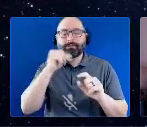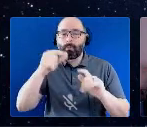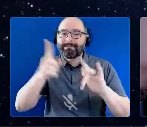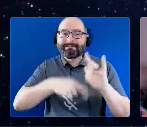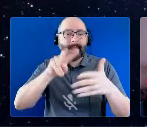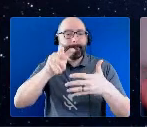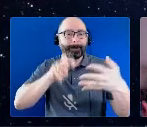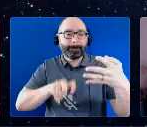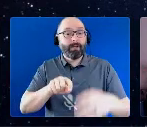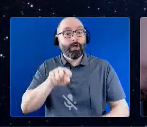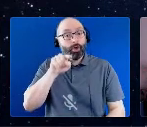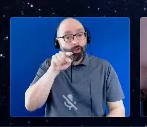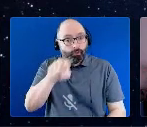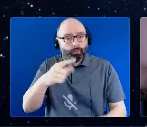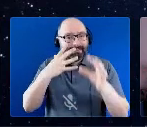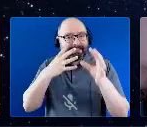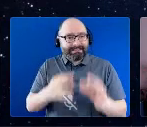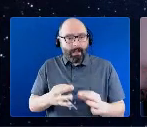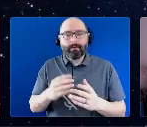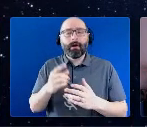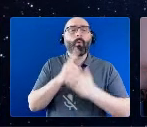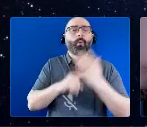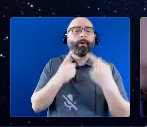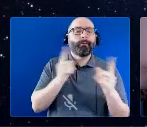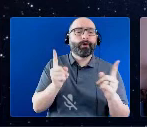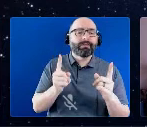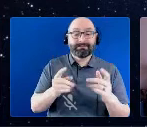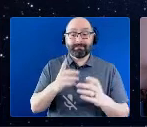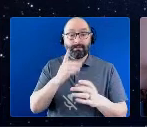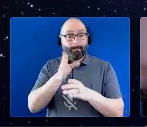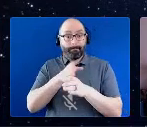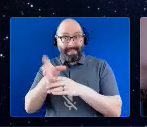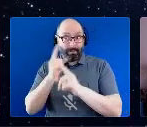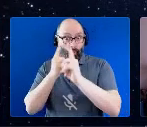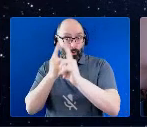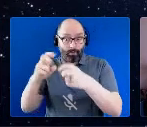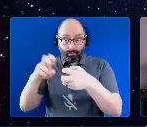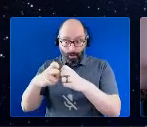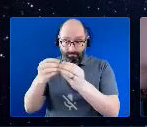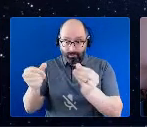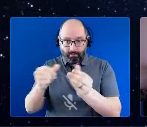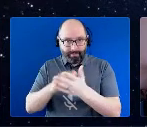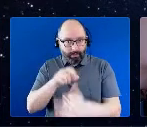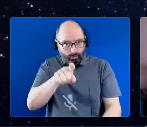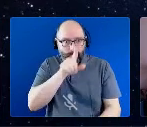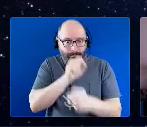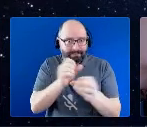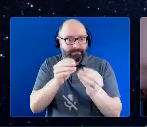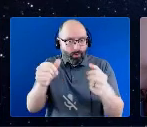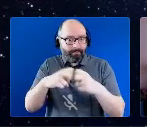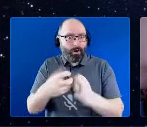to decide what works for you. Like the main goal of a problem-solving interview is that you solve the problem. And maybe